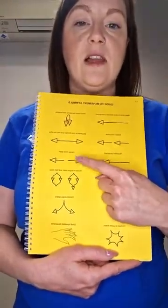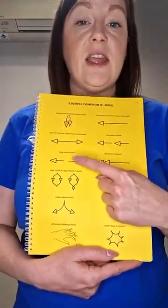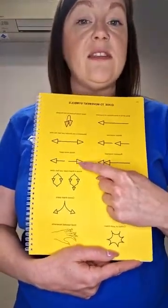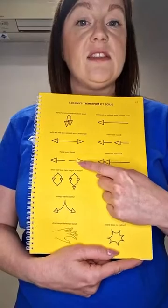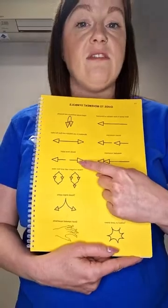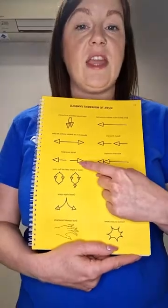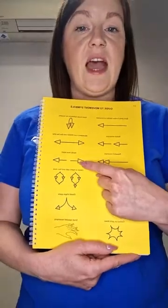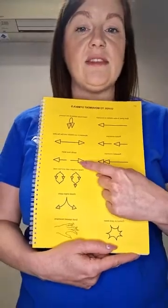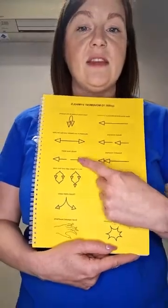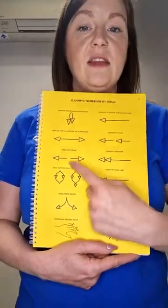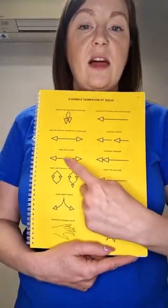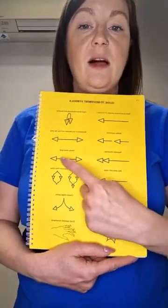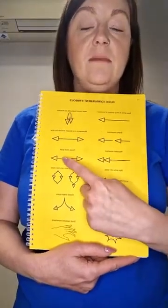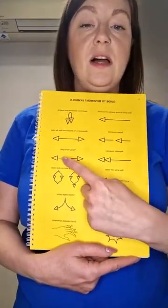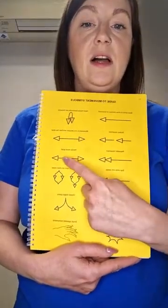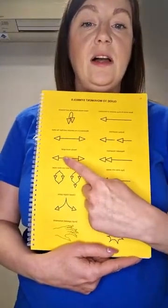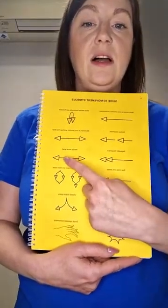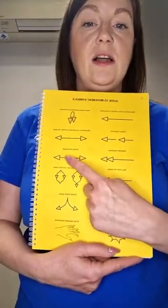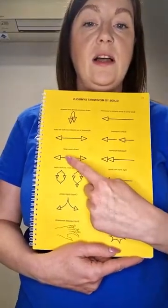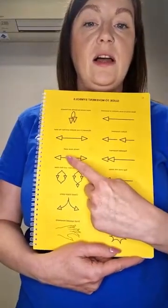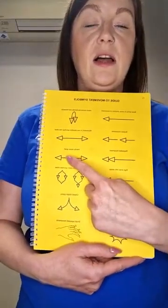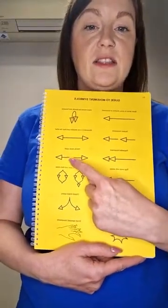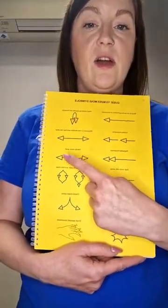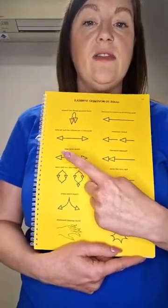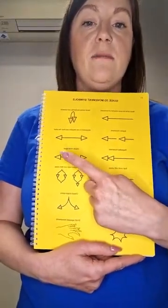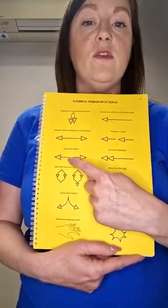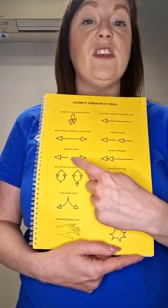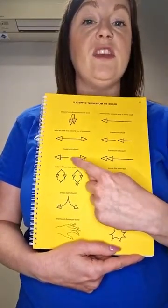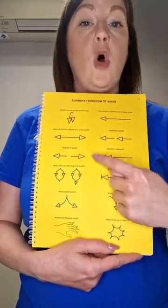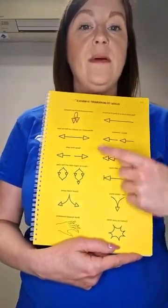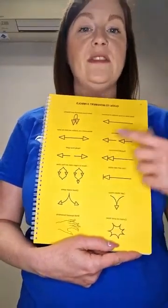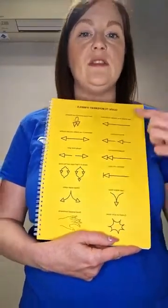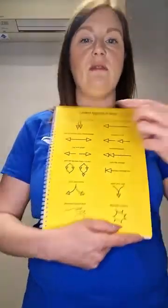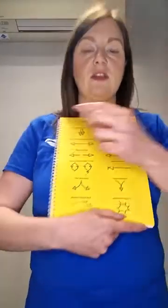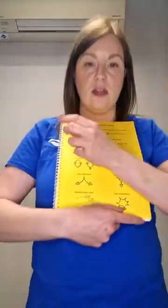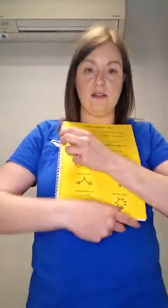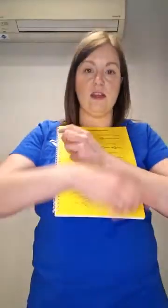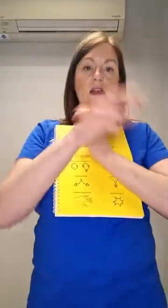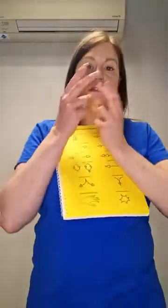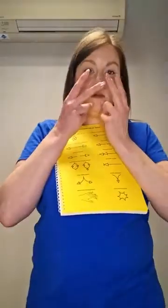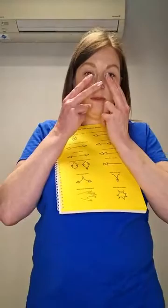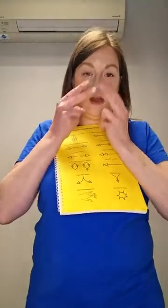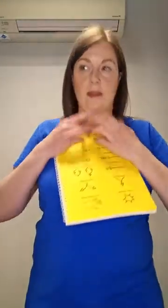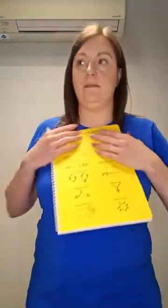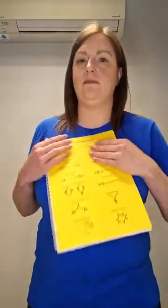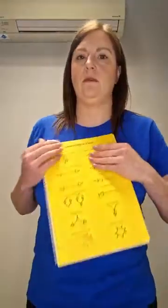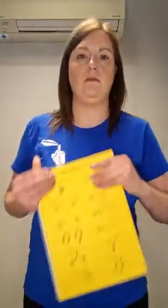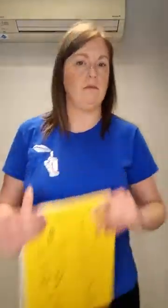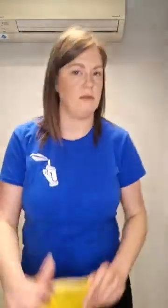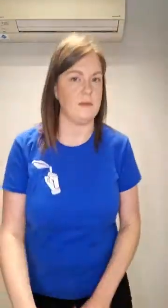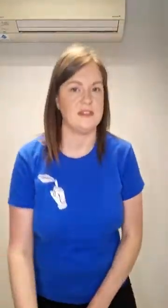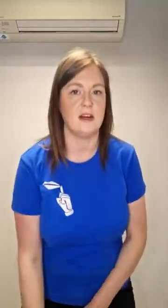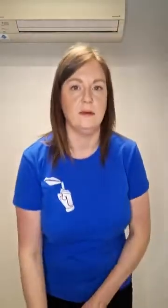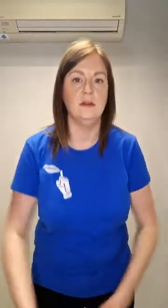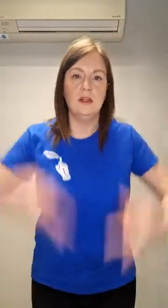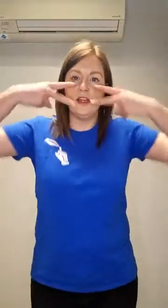like in the sign for cat, a sign that moves in opposite directions. So like, that was terrible. Like